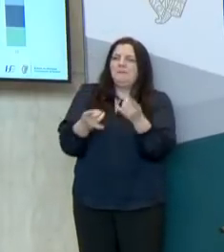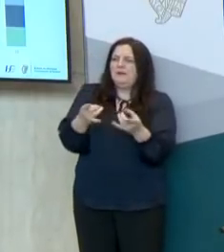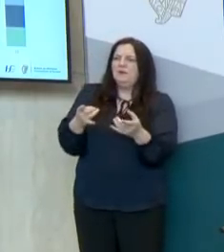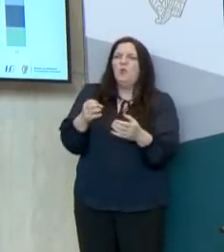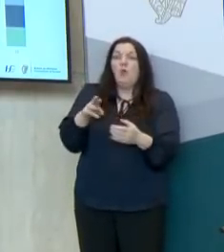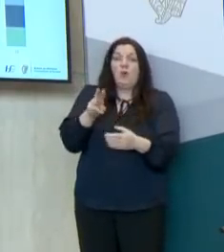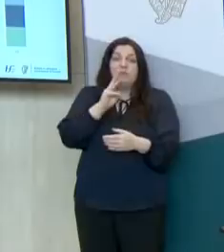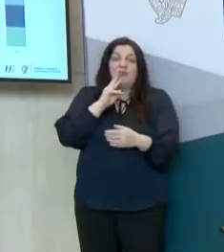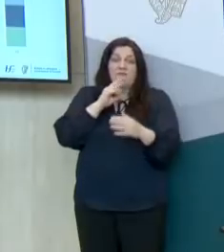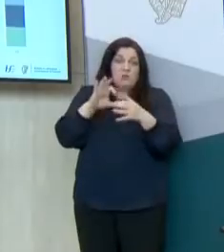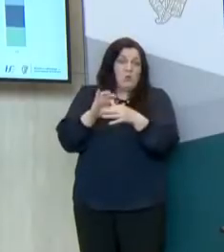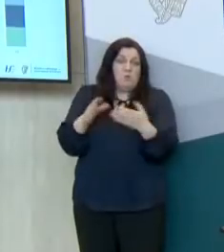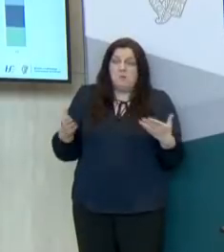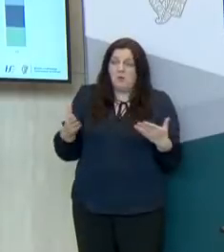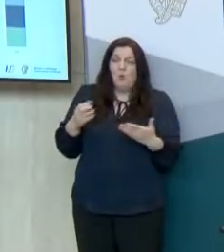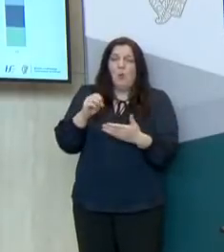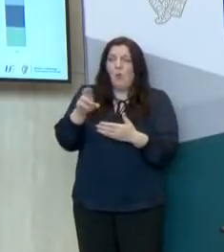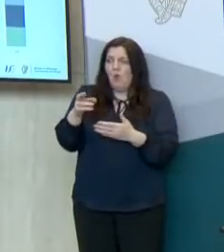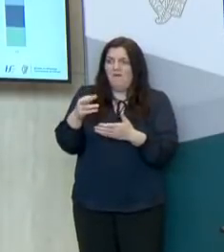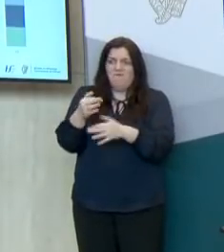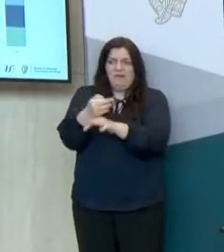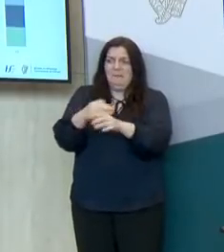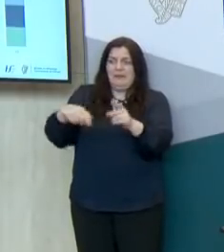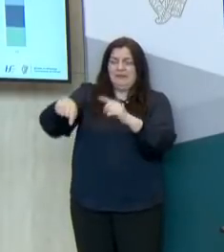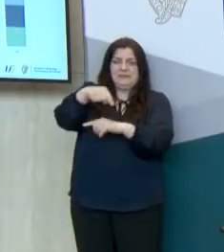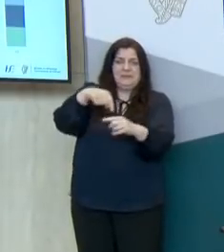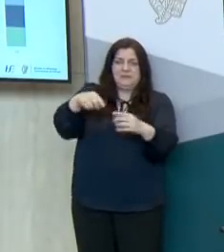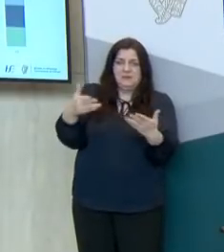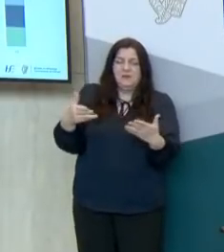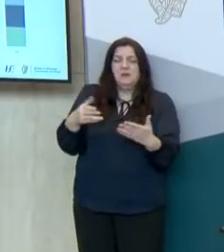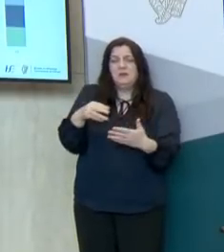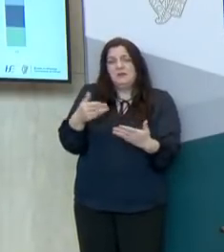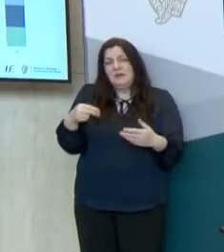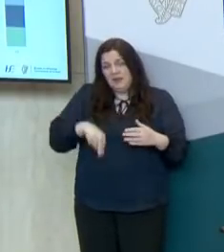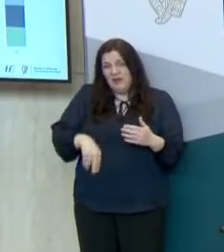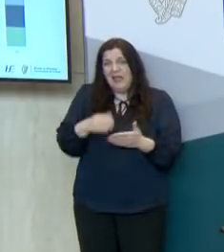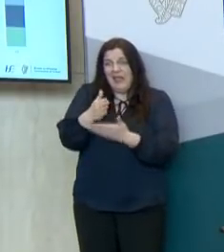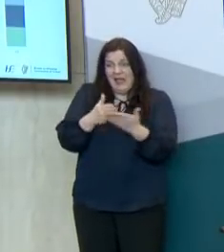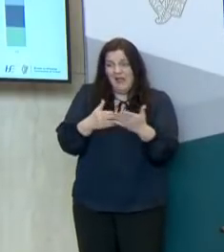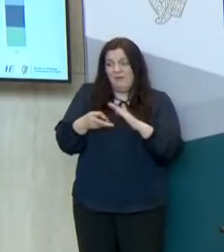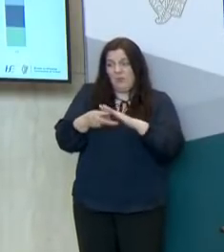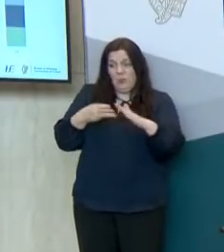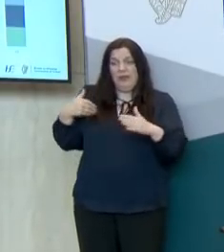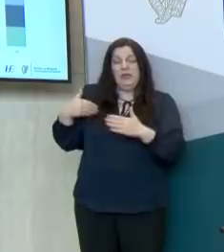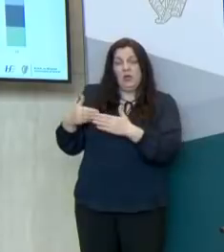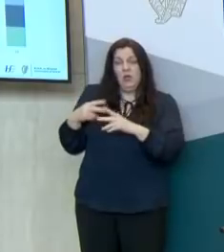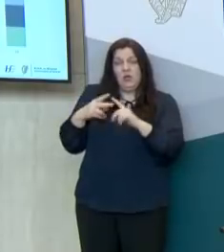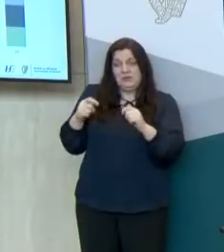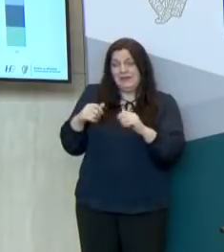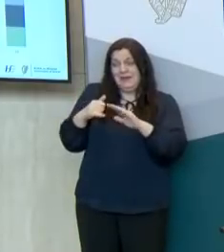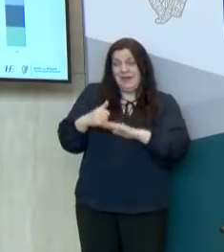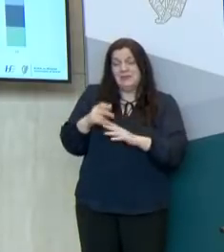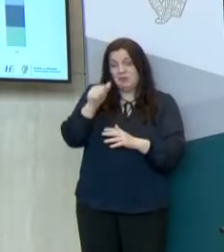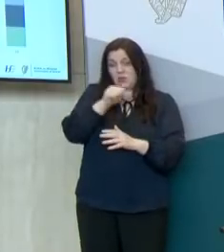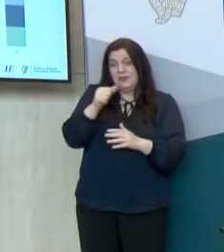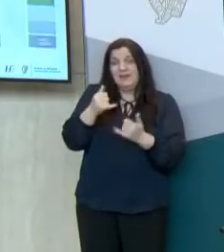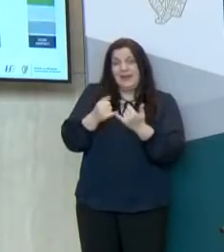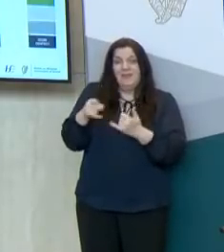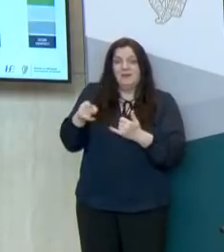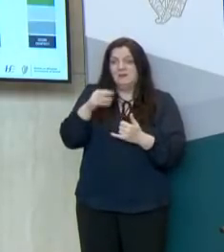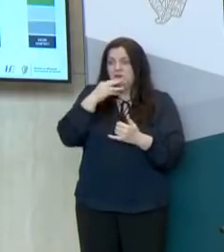private households or extended family settings. So almost half the cases in the week up to last Sunday were in that setting.